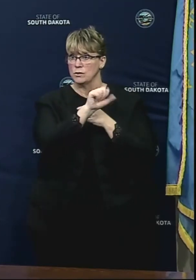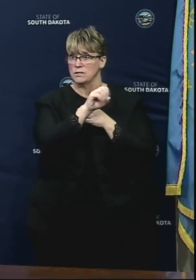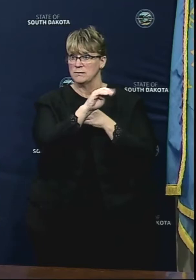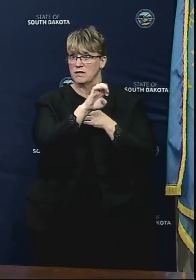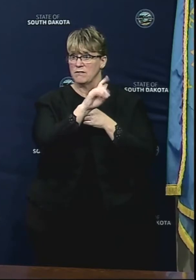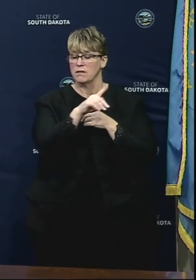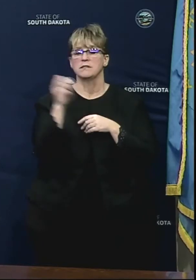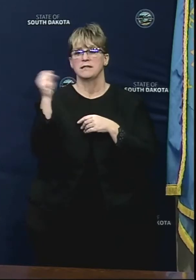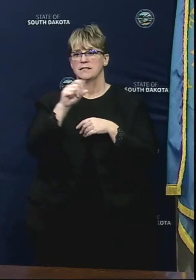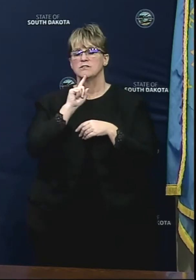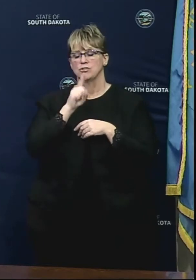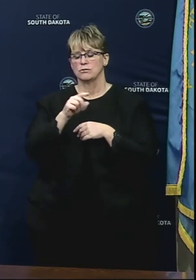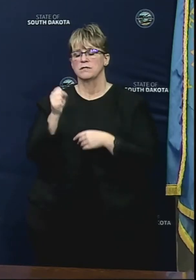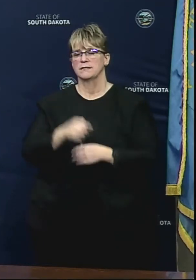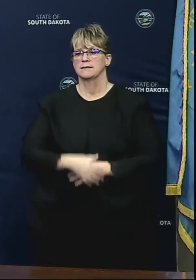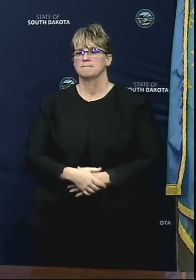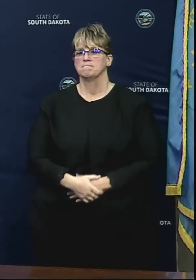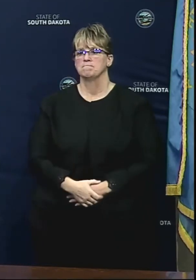Absolutely, yes.